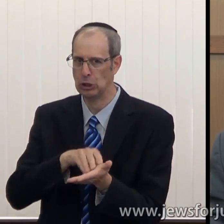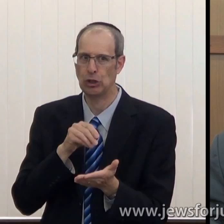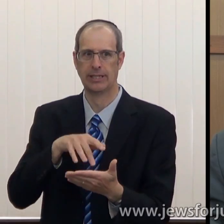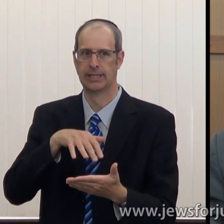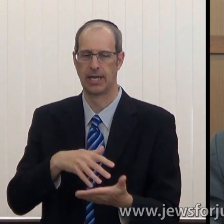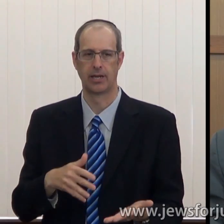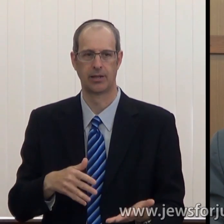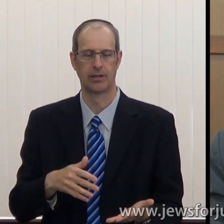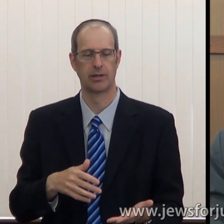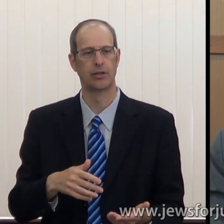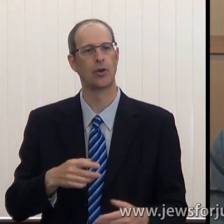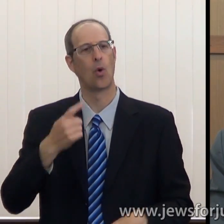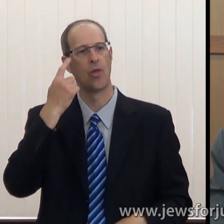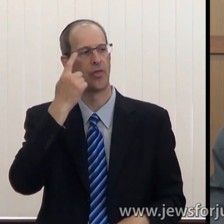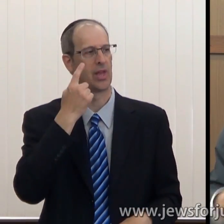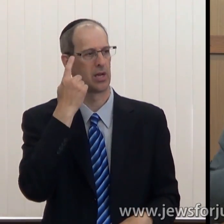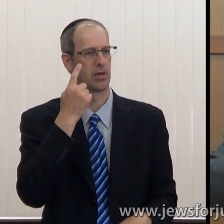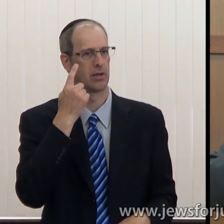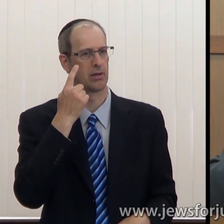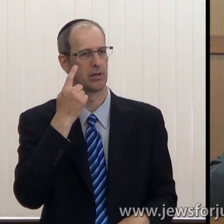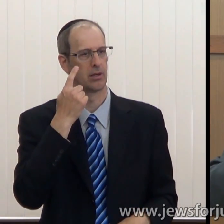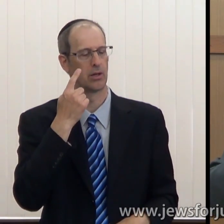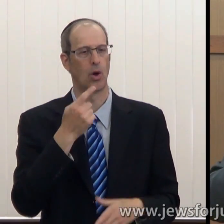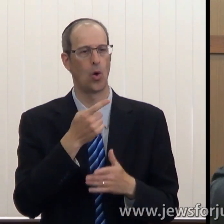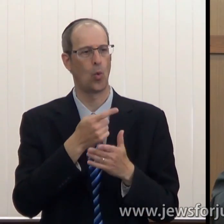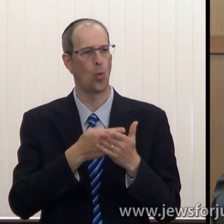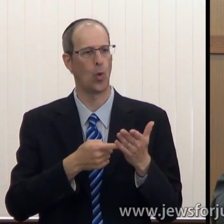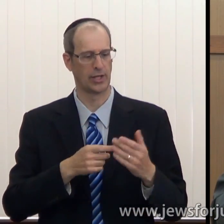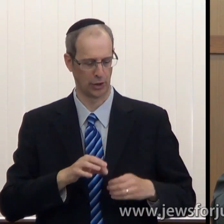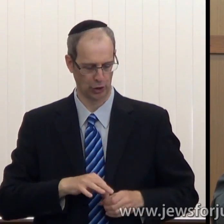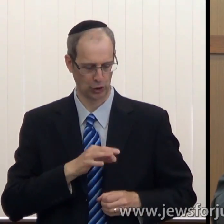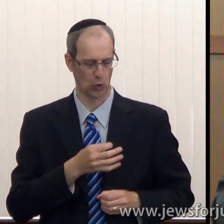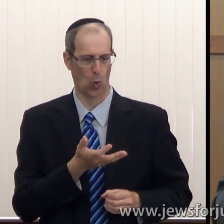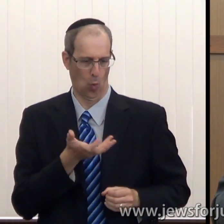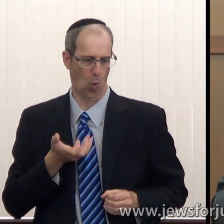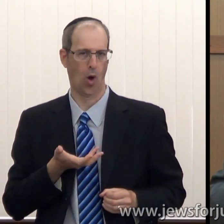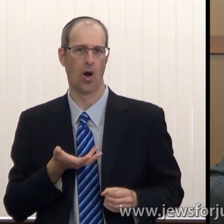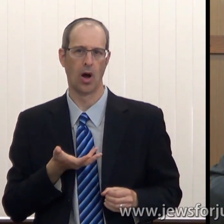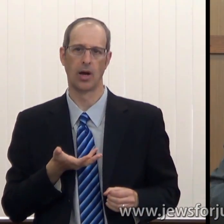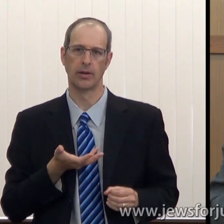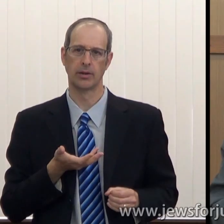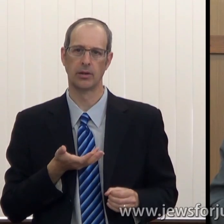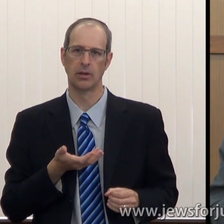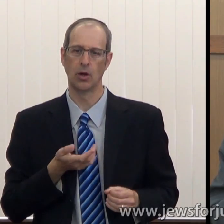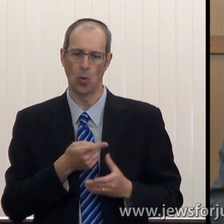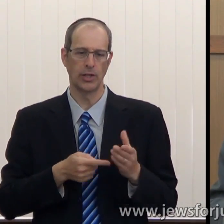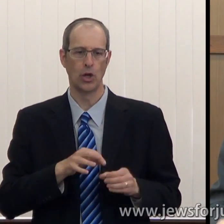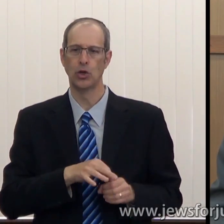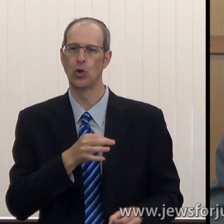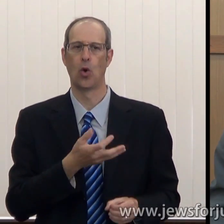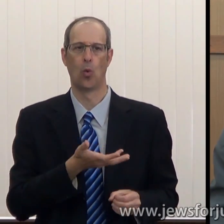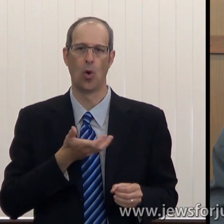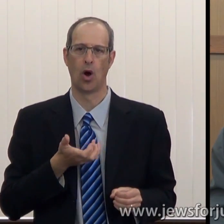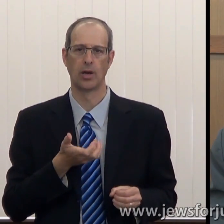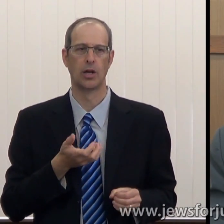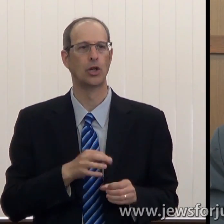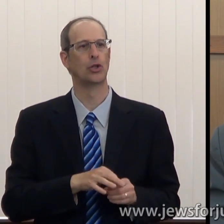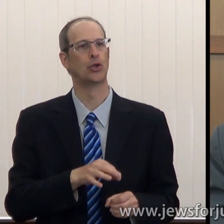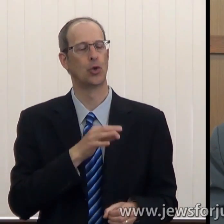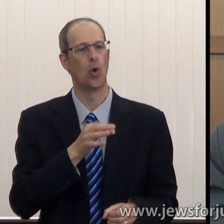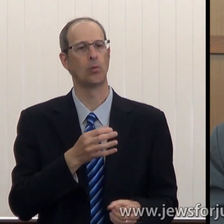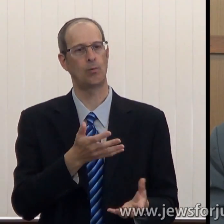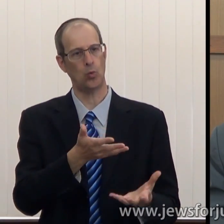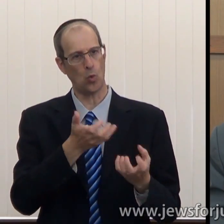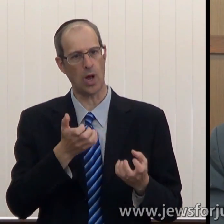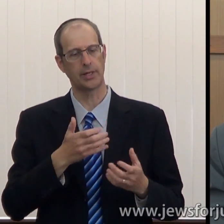And so when you think about it, what does the soul want? What does the soul want? The soul